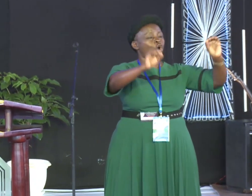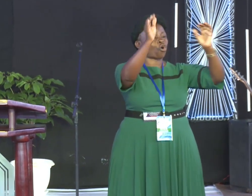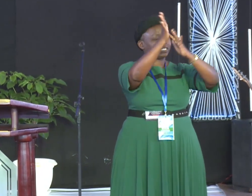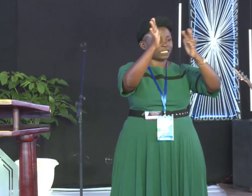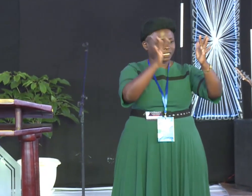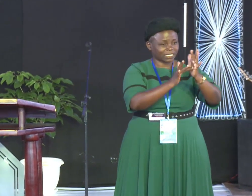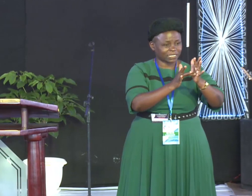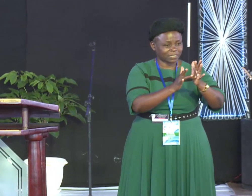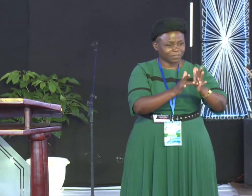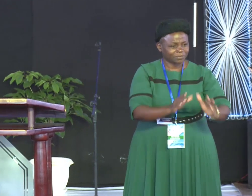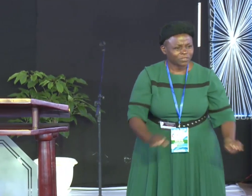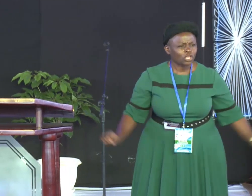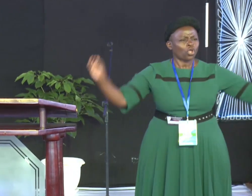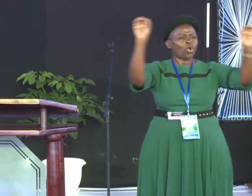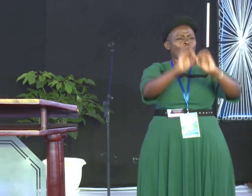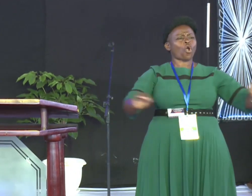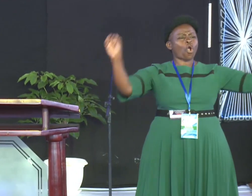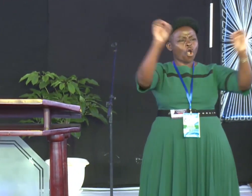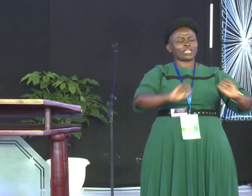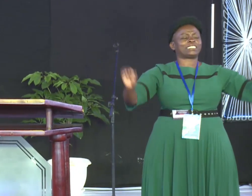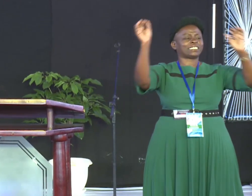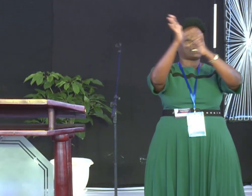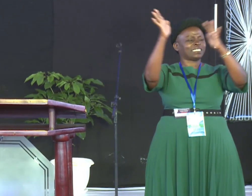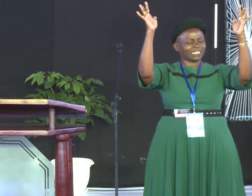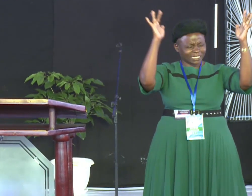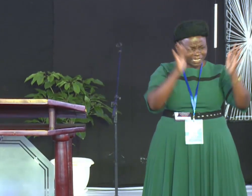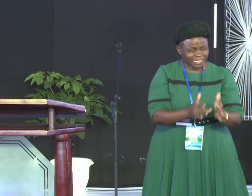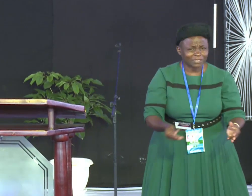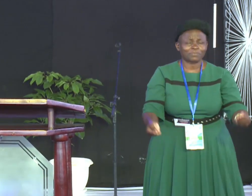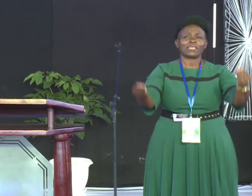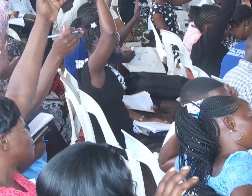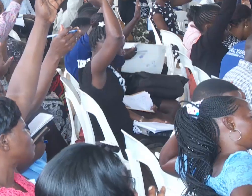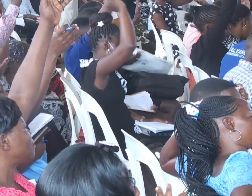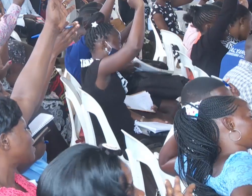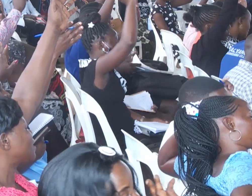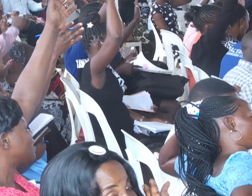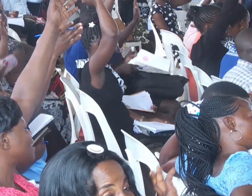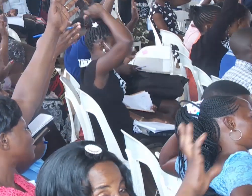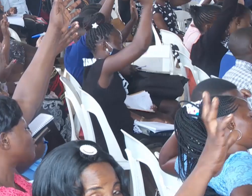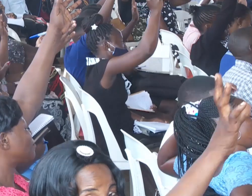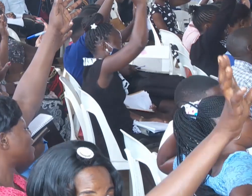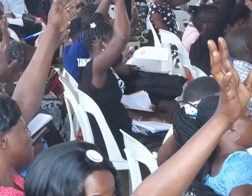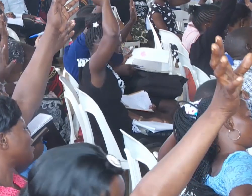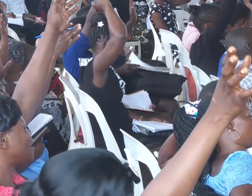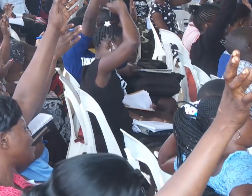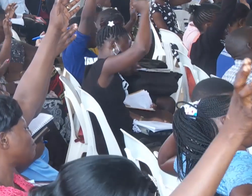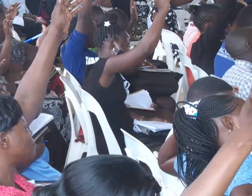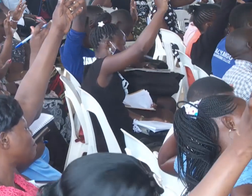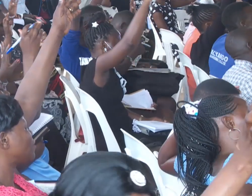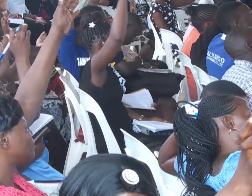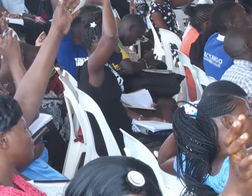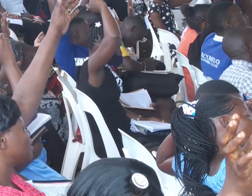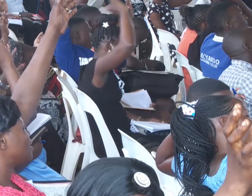Yogera ngabi tegeza mugambe ayi Yesu. Lord Jesus. Mpechi sechi some kigambo. Give me the grace to read the Mpechi